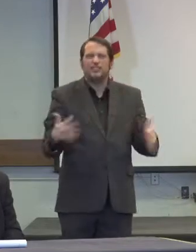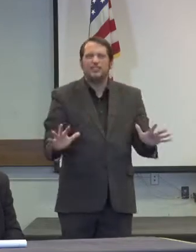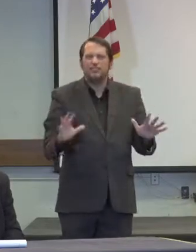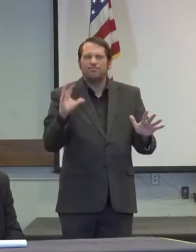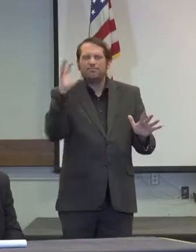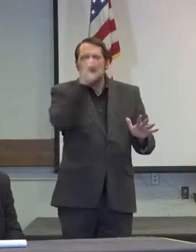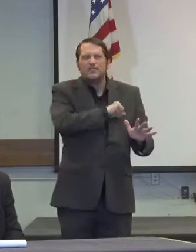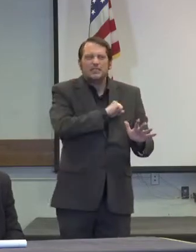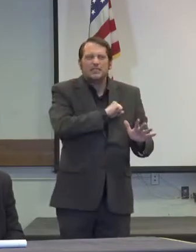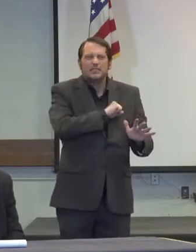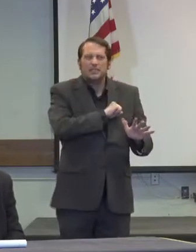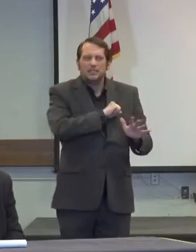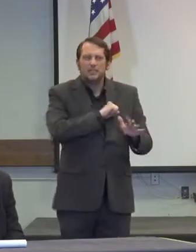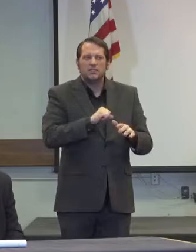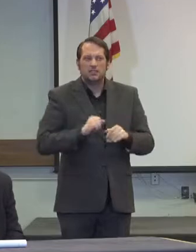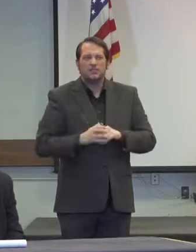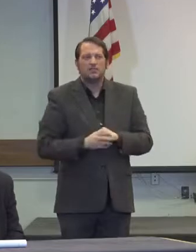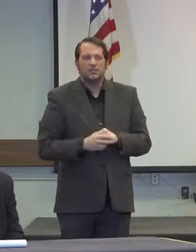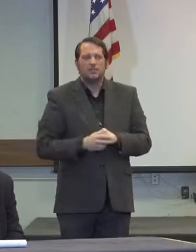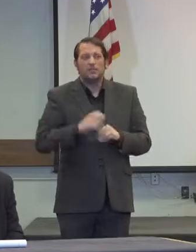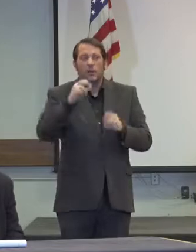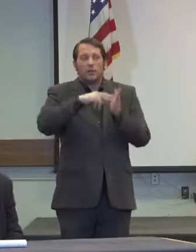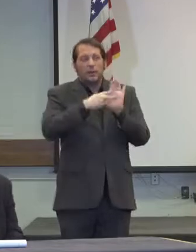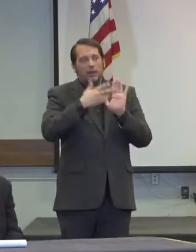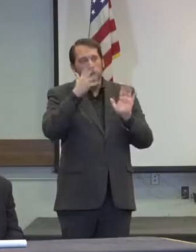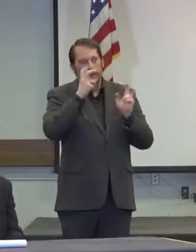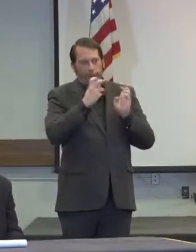but we're going to hit a surge here before they come.